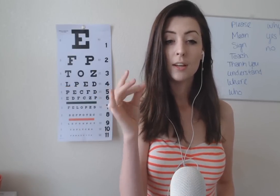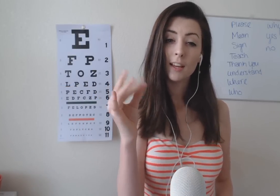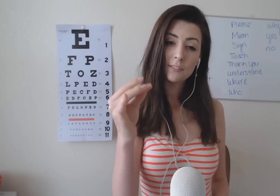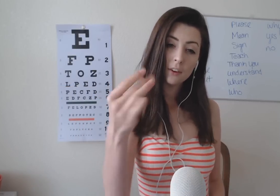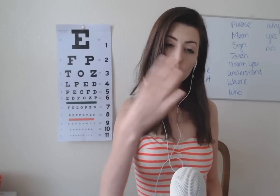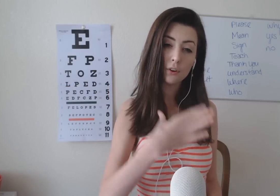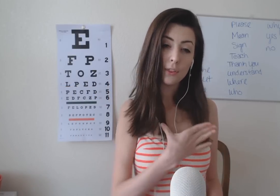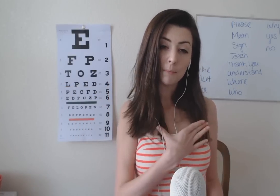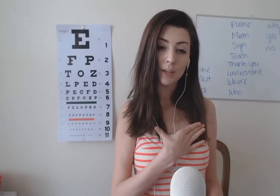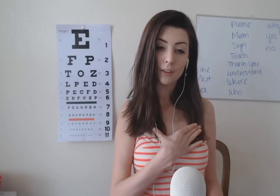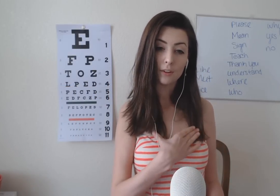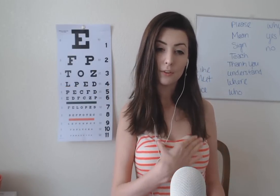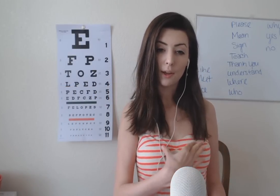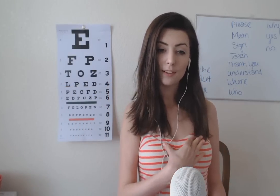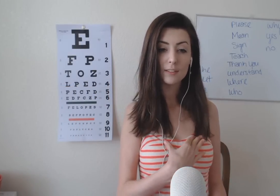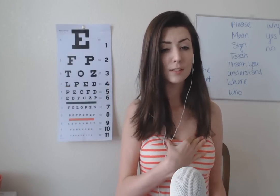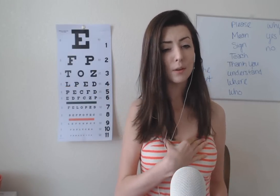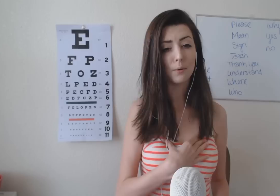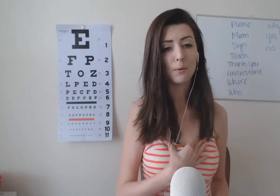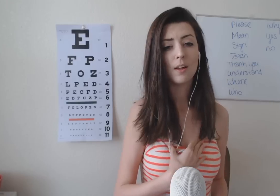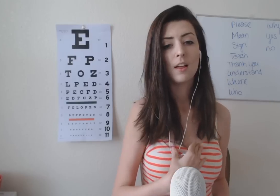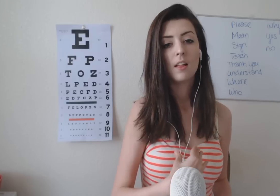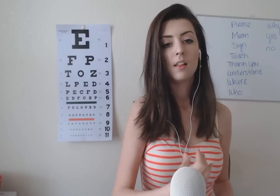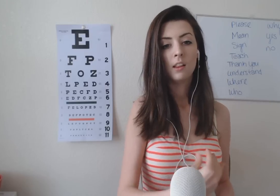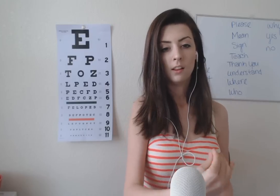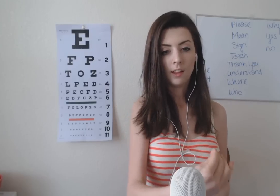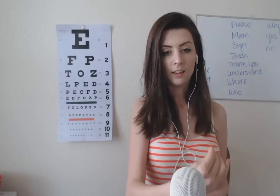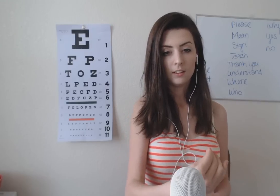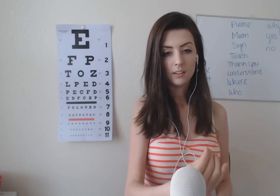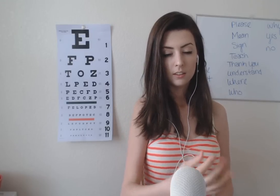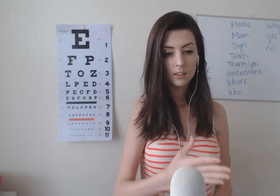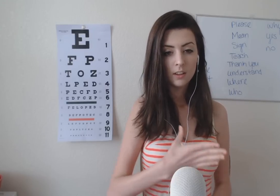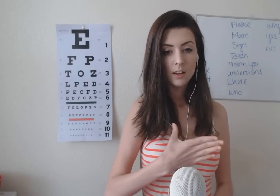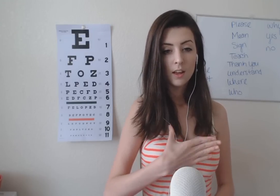index finger and your thumb together, okay? So, like.